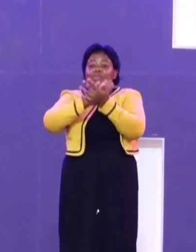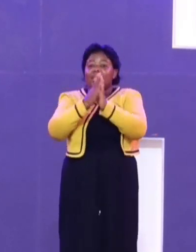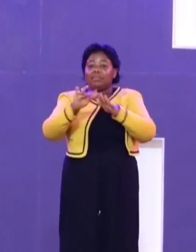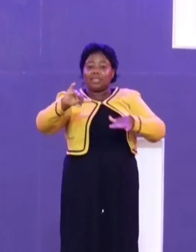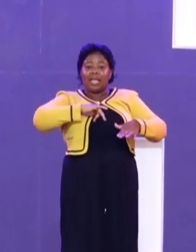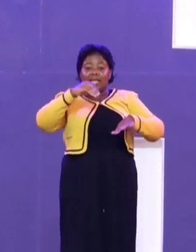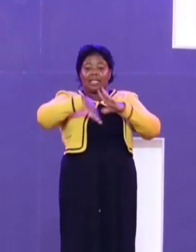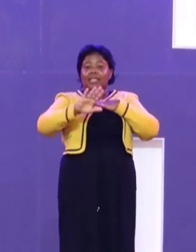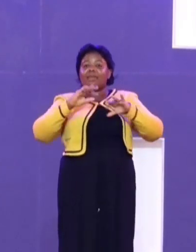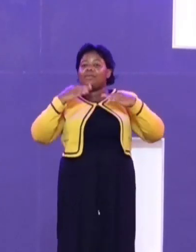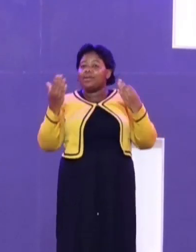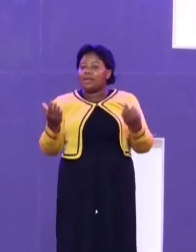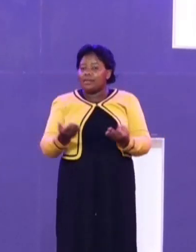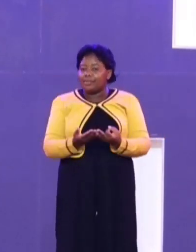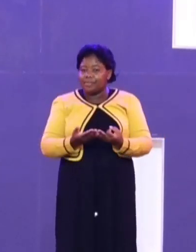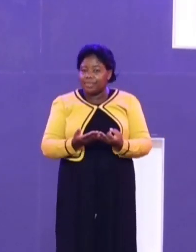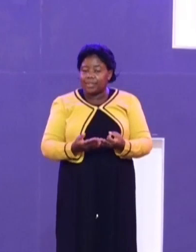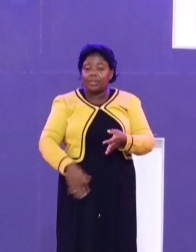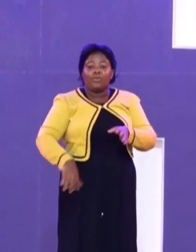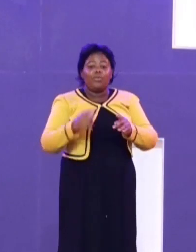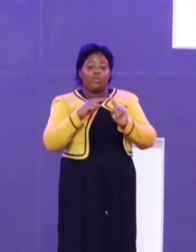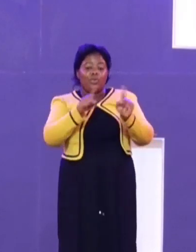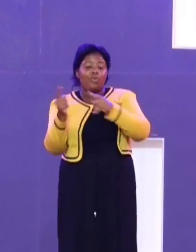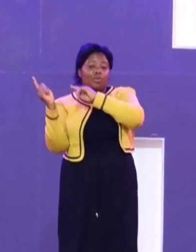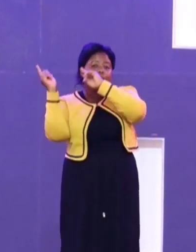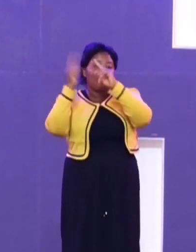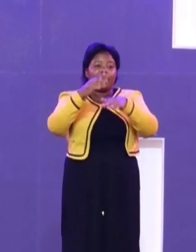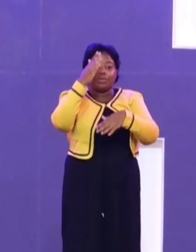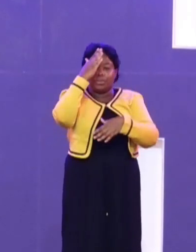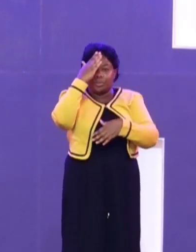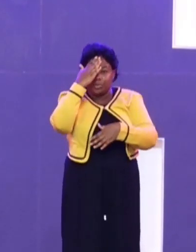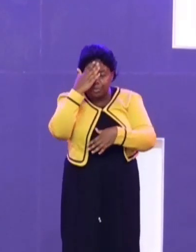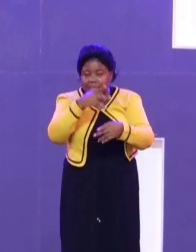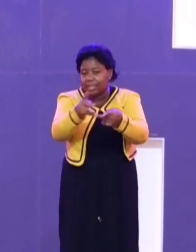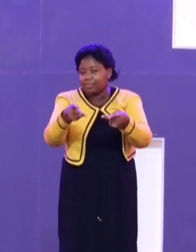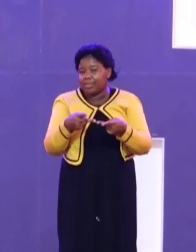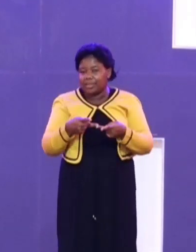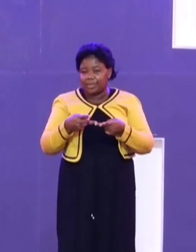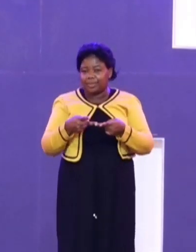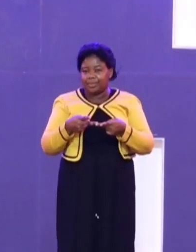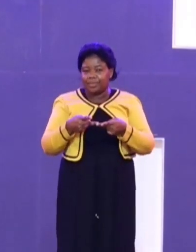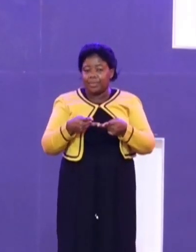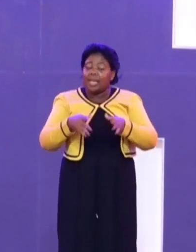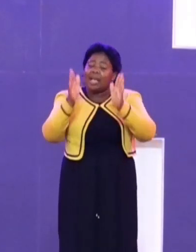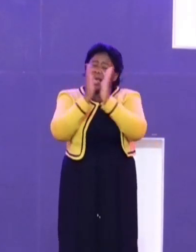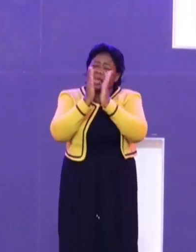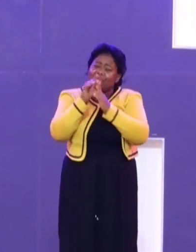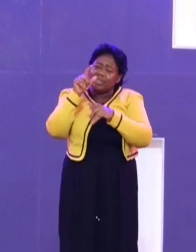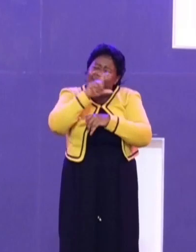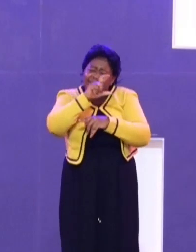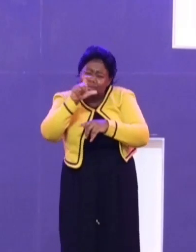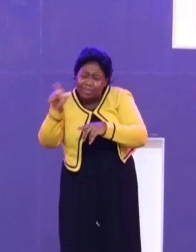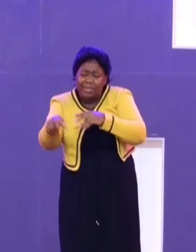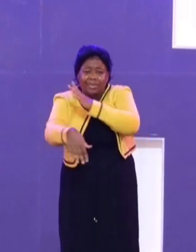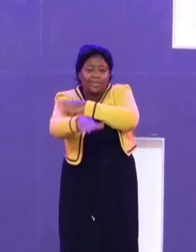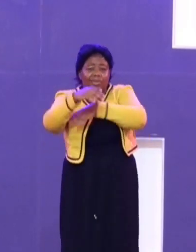the eye in our lives. Tugenda kudde mu kifo ekyobwetowaze mbanja. We are going to go back in the position of humility in the name of Jesus. Nsaba wiki eno Mukama atukolemu omulimu.